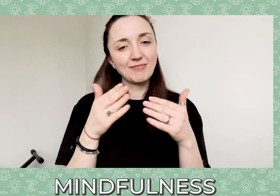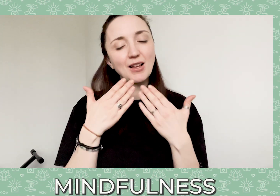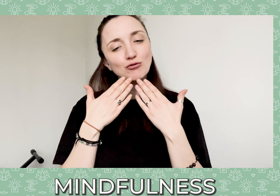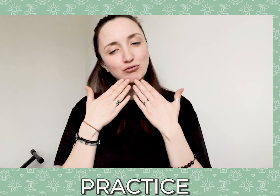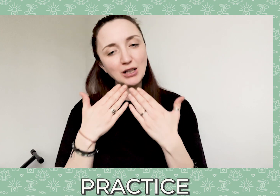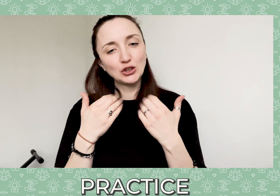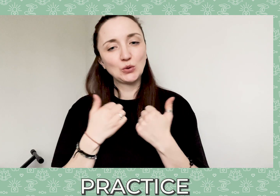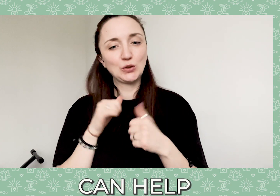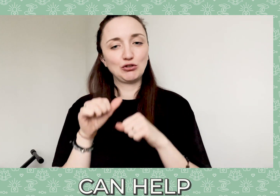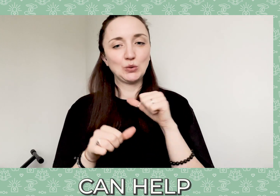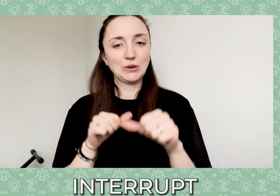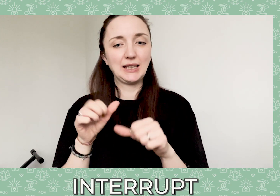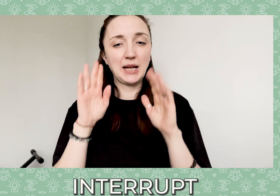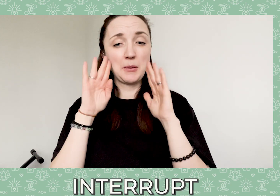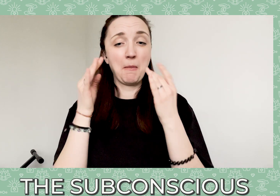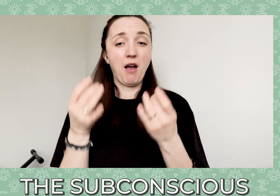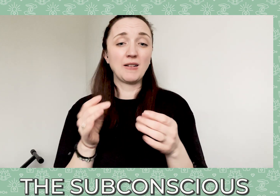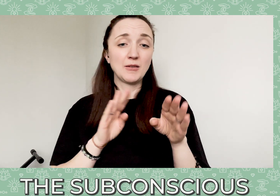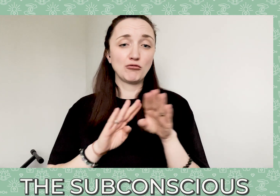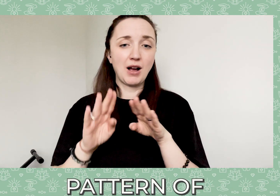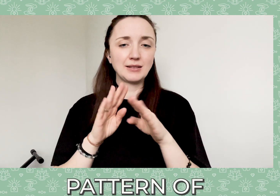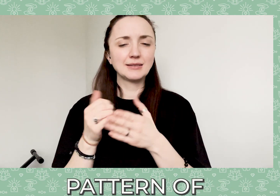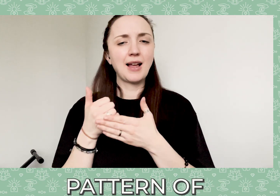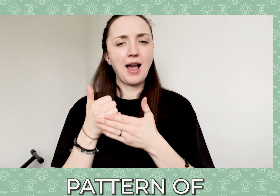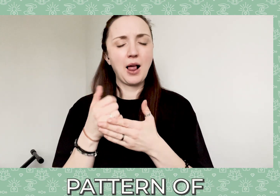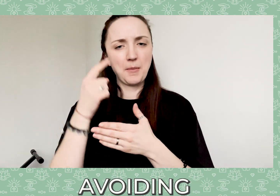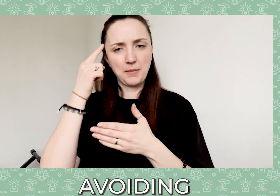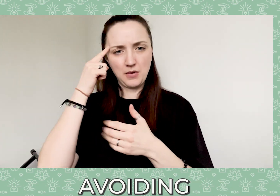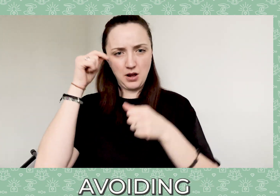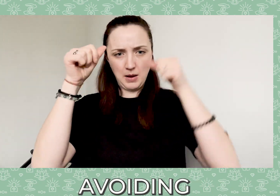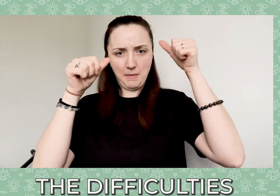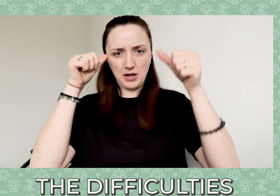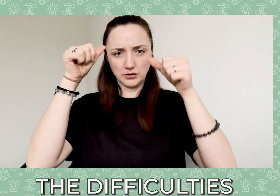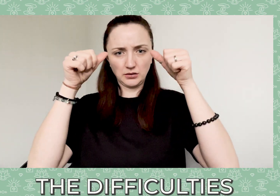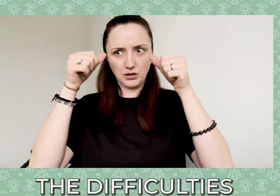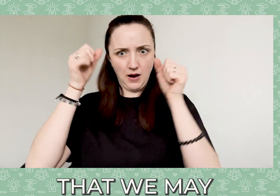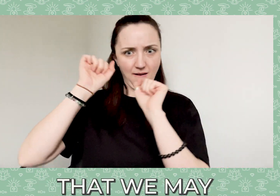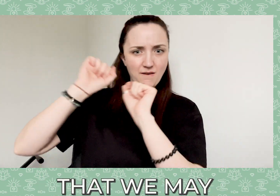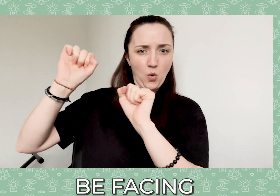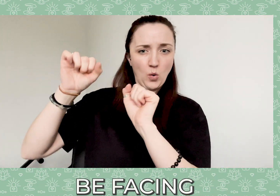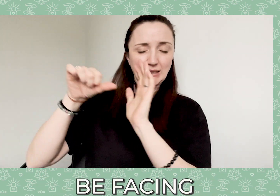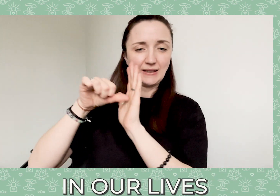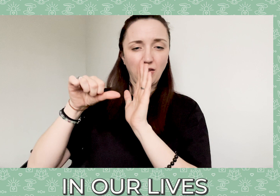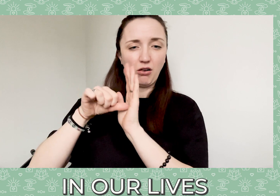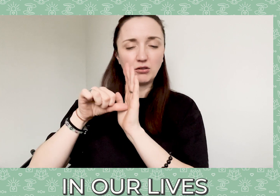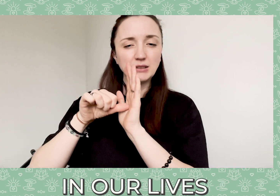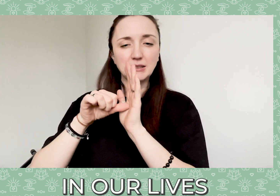routine mindfulness practice can help interrupt the subconscious pattern of avoiding the difficulties